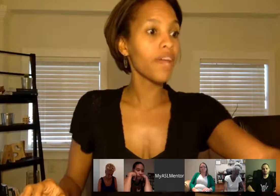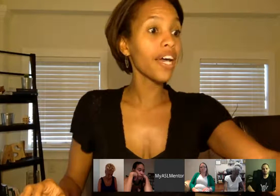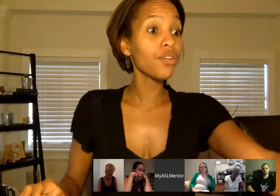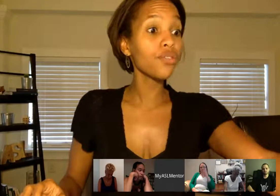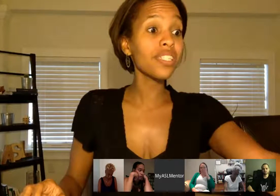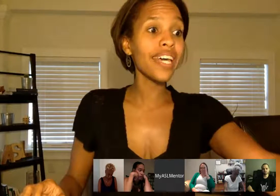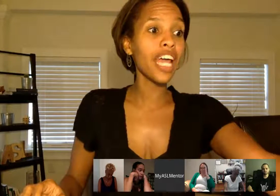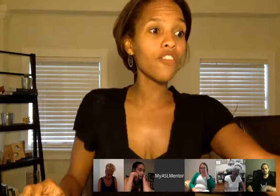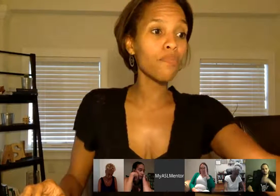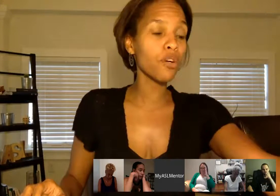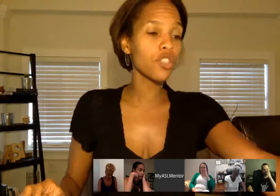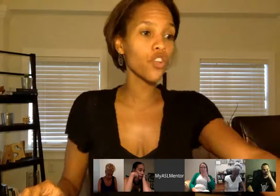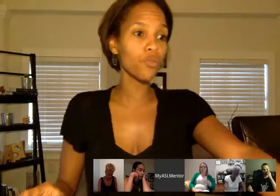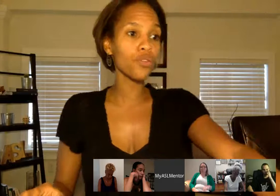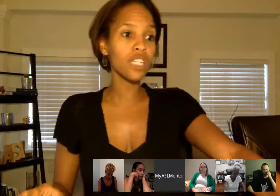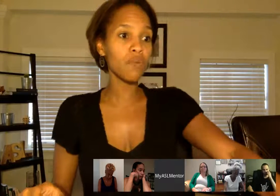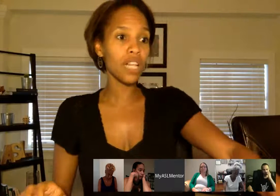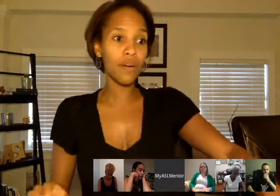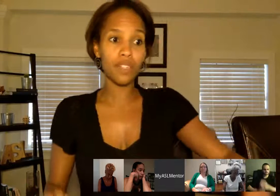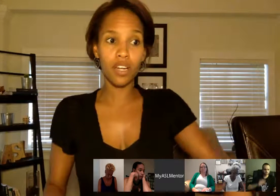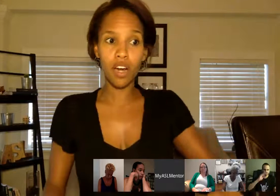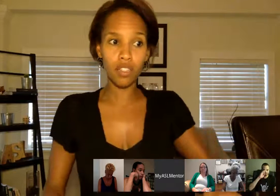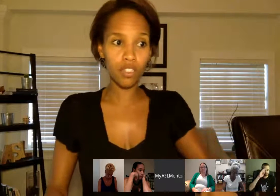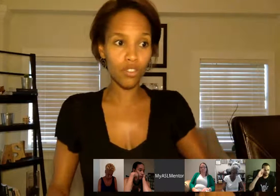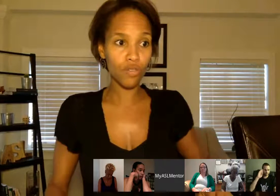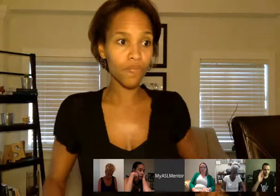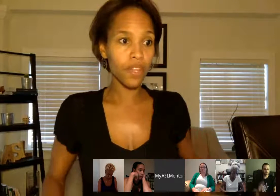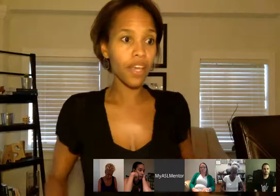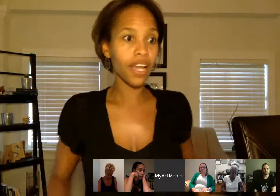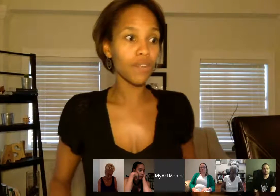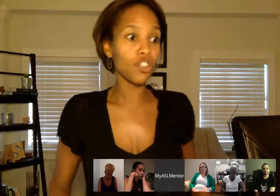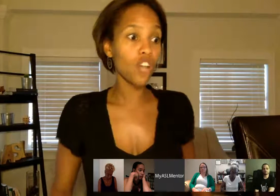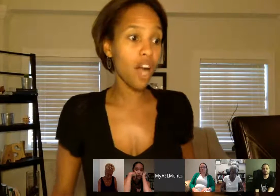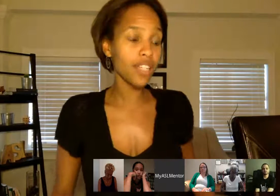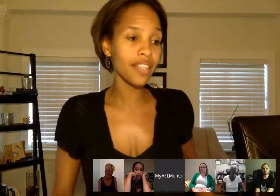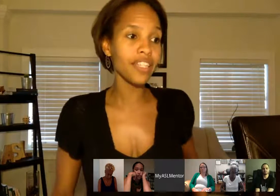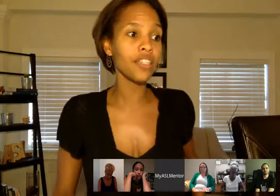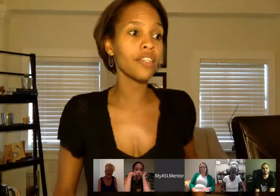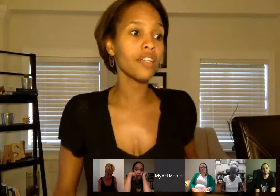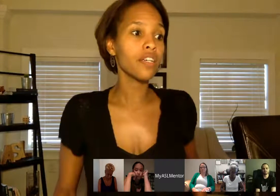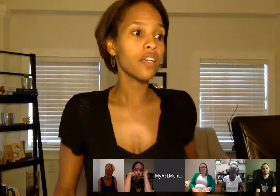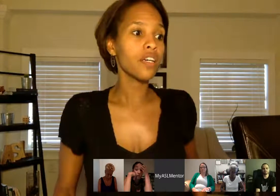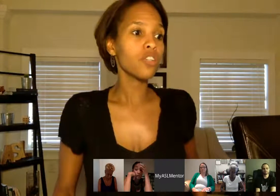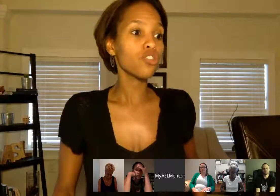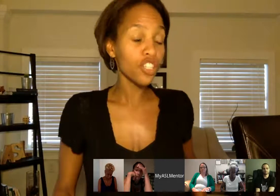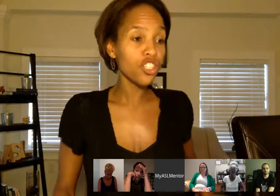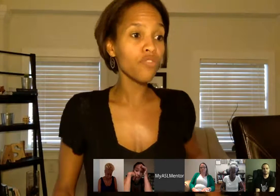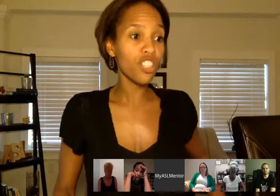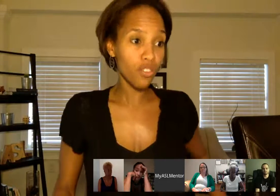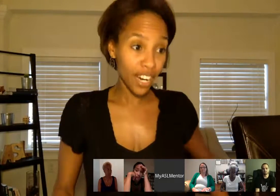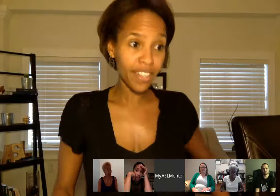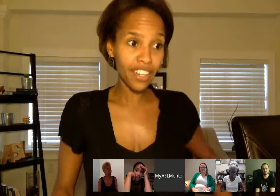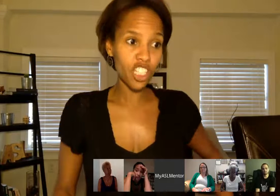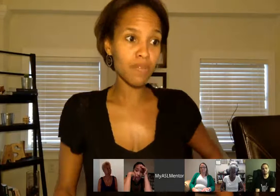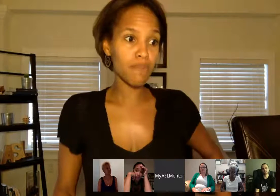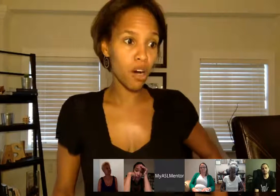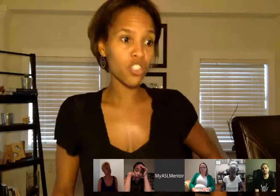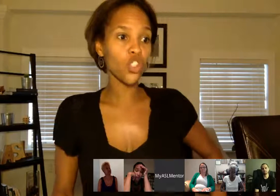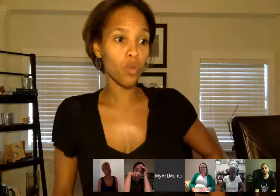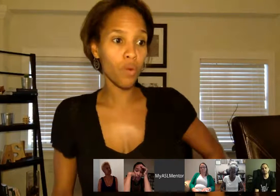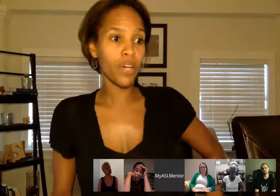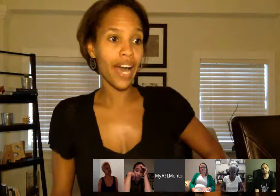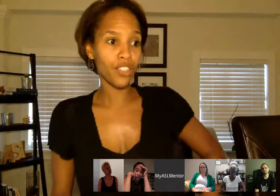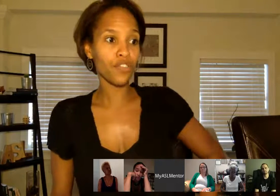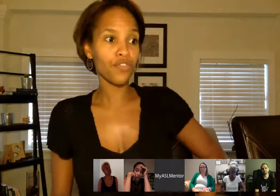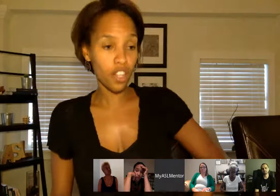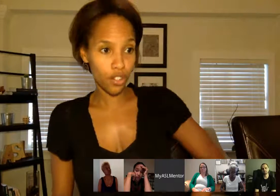Okay, I used to take care of the books for a museum while I was in college, and I was shocked at the stringent regulations my boss